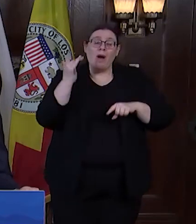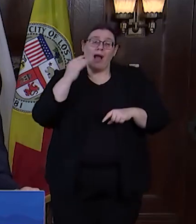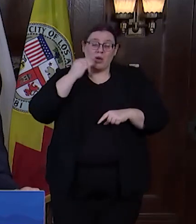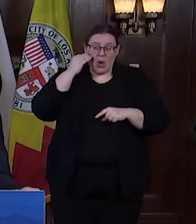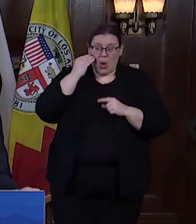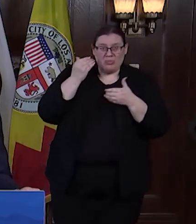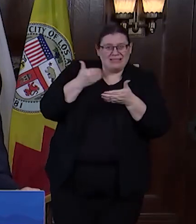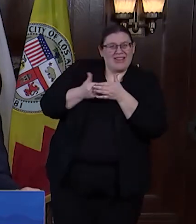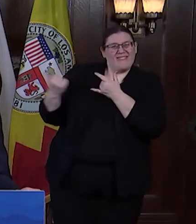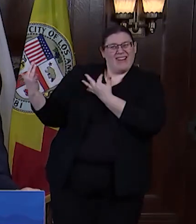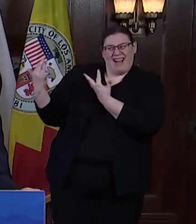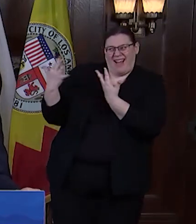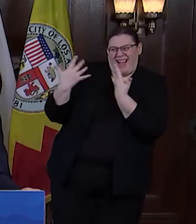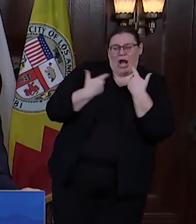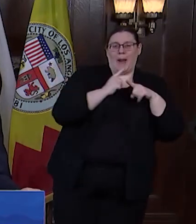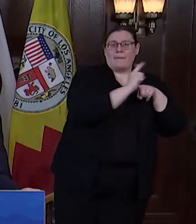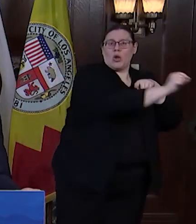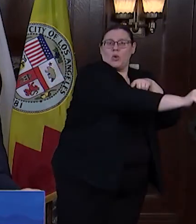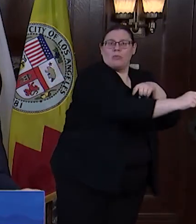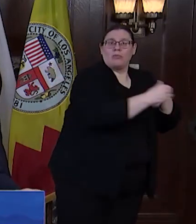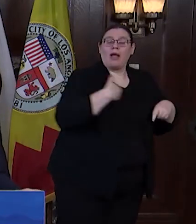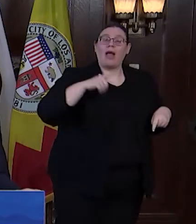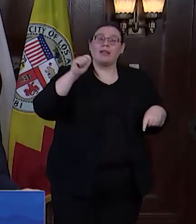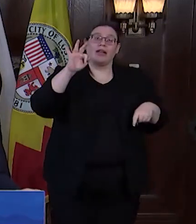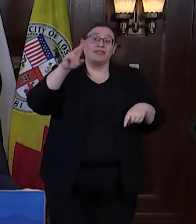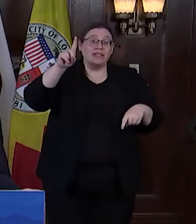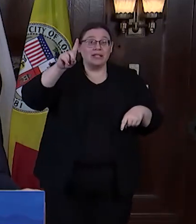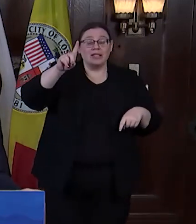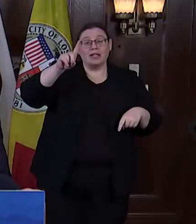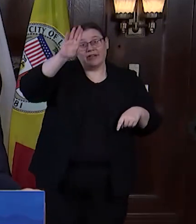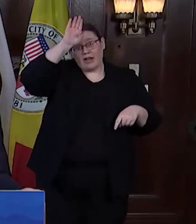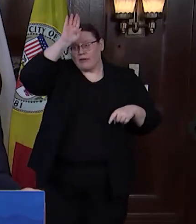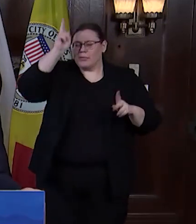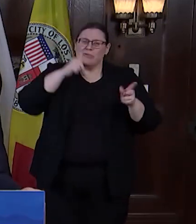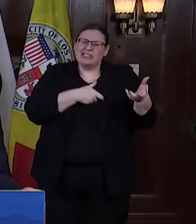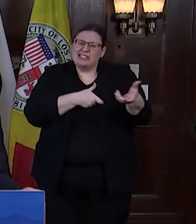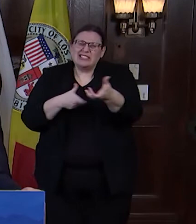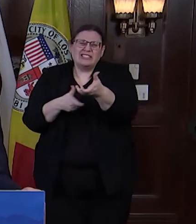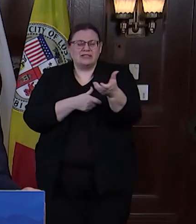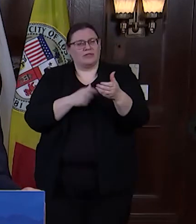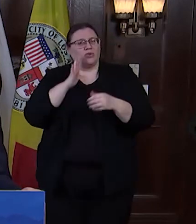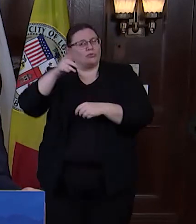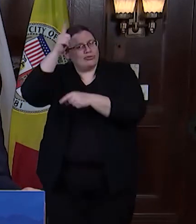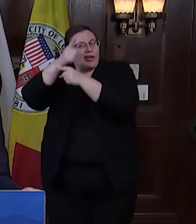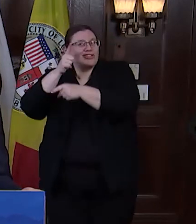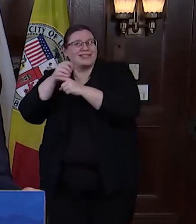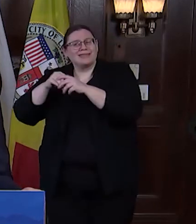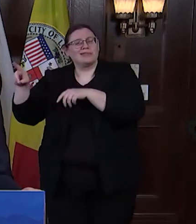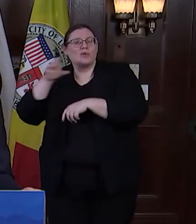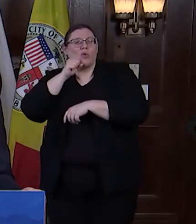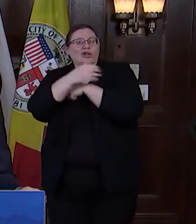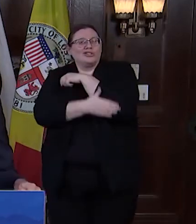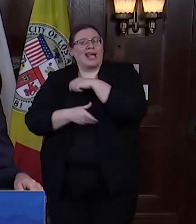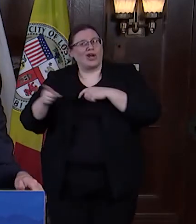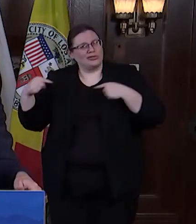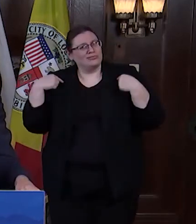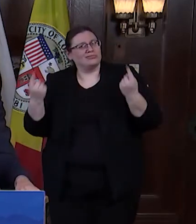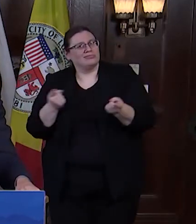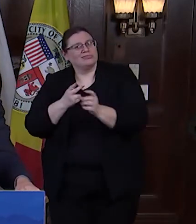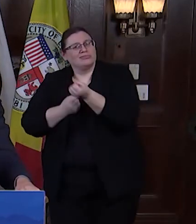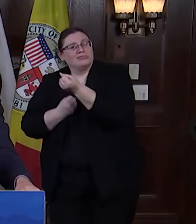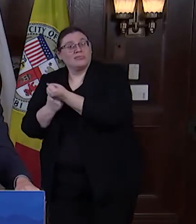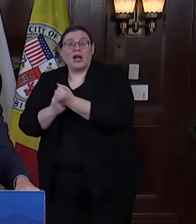in the Southland, and we had LAFD firefighters that have been on the line for our brothers and sisters in Orange County. Others are